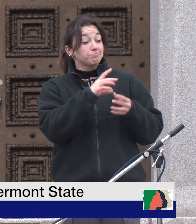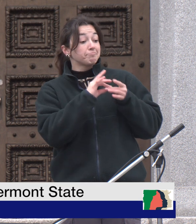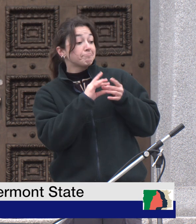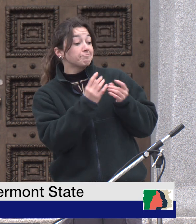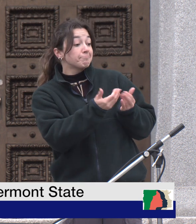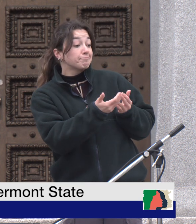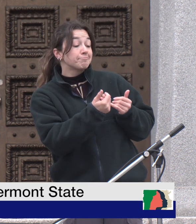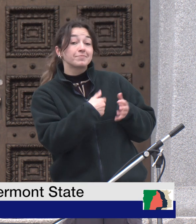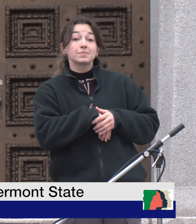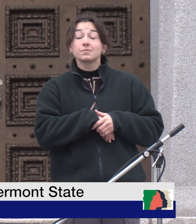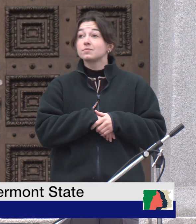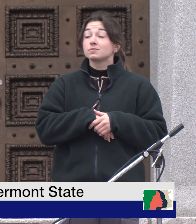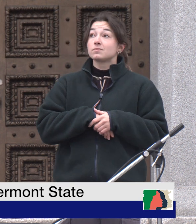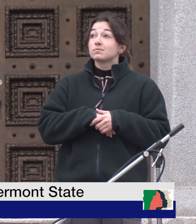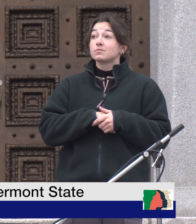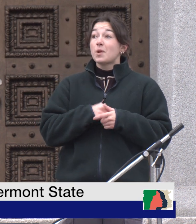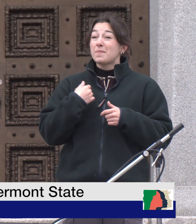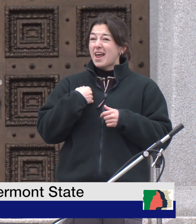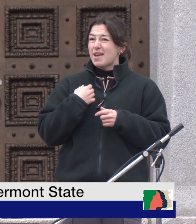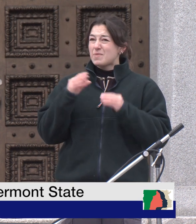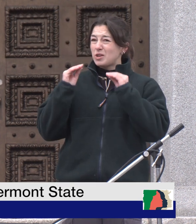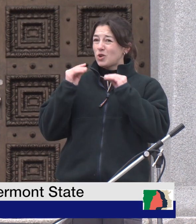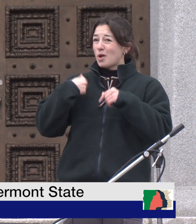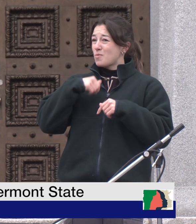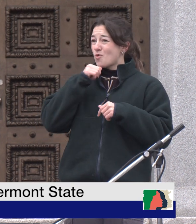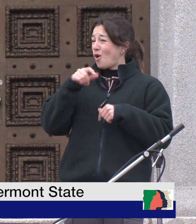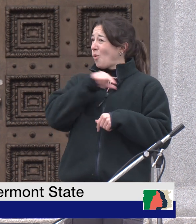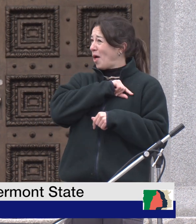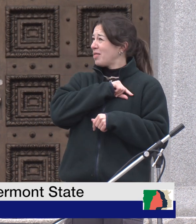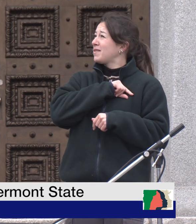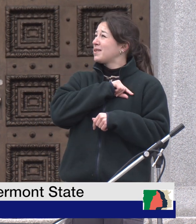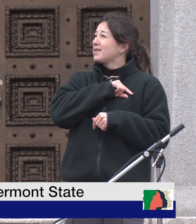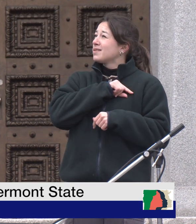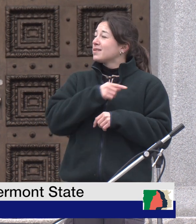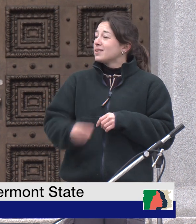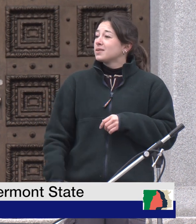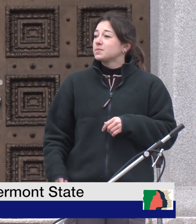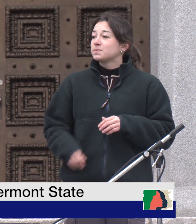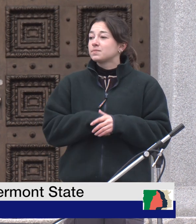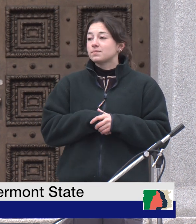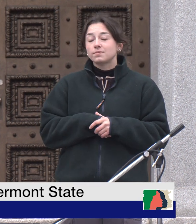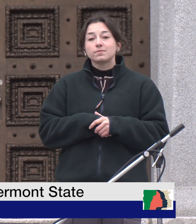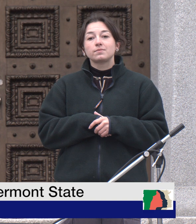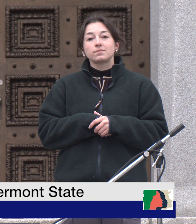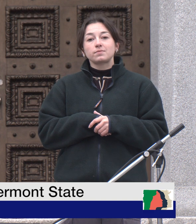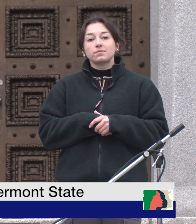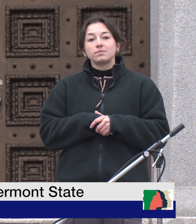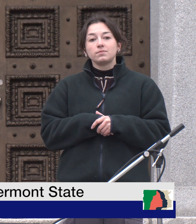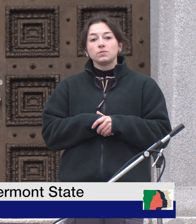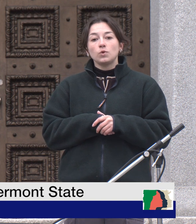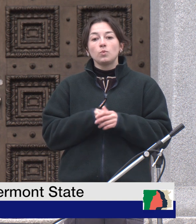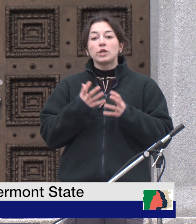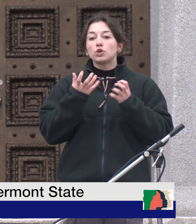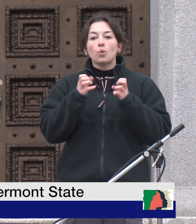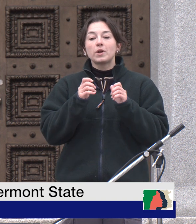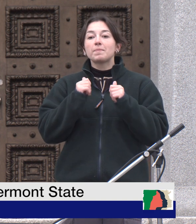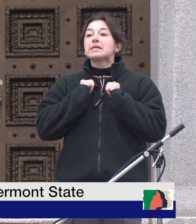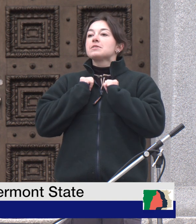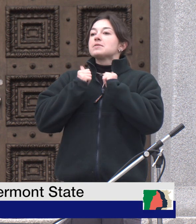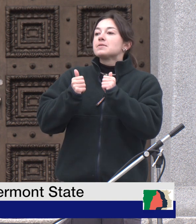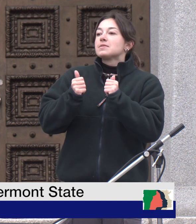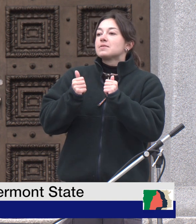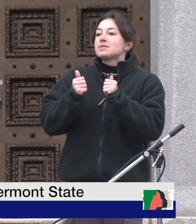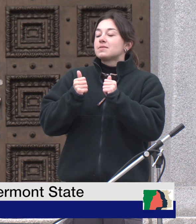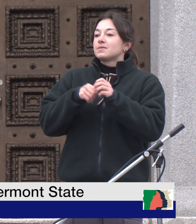unqualified. They are accompanied by a strong sense of self-consciousness. We are conscious not to be assertive so as to not